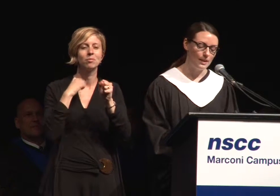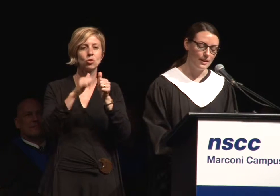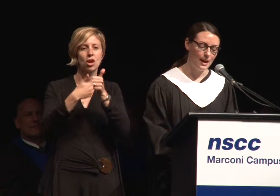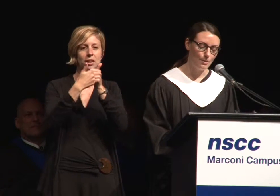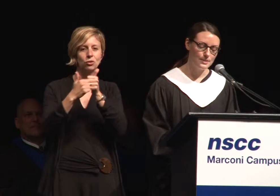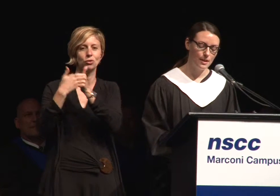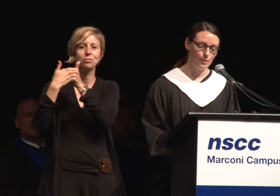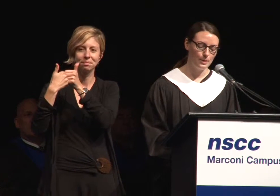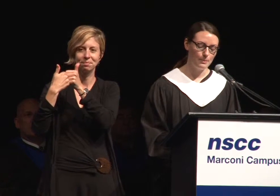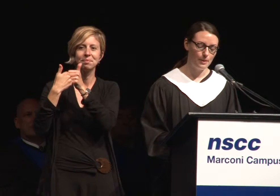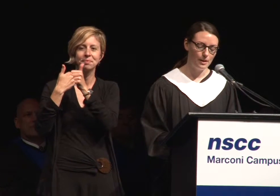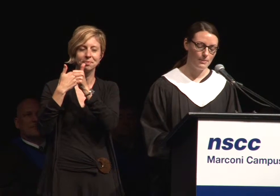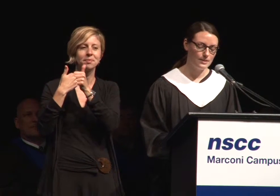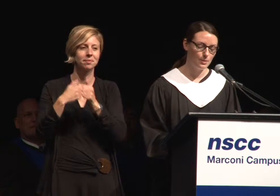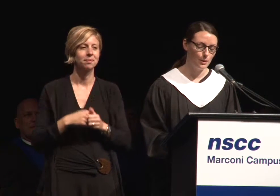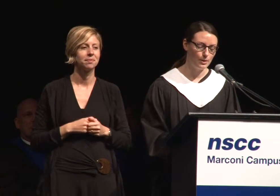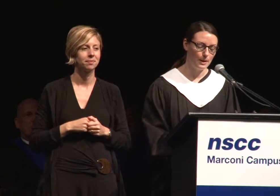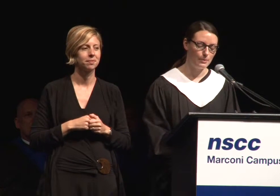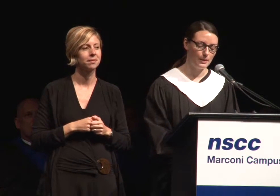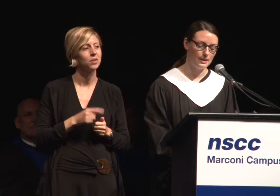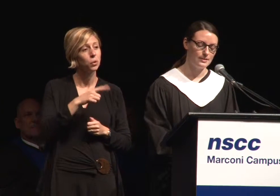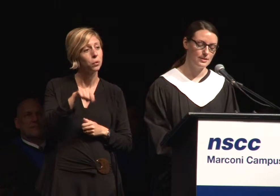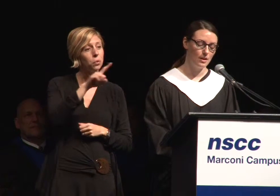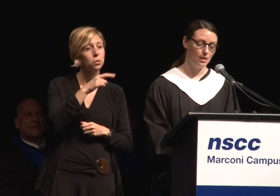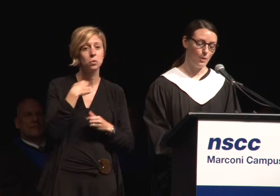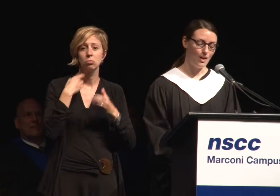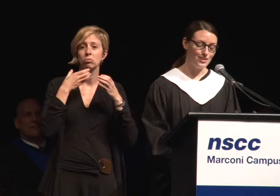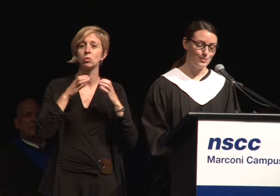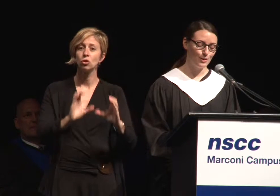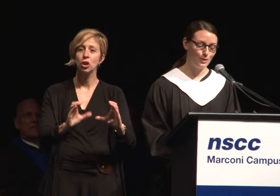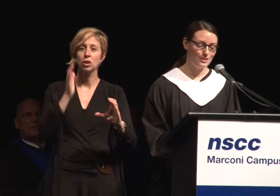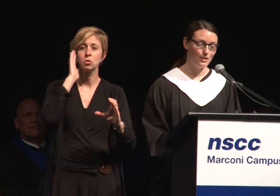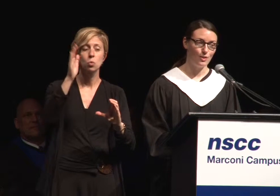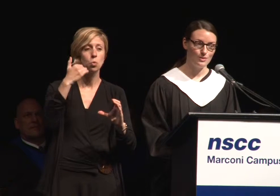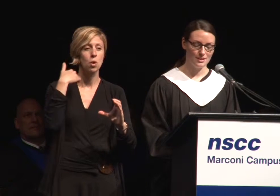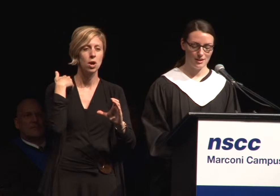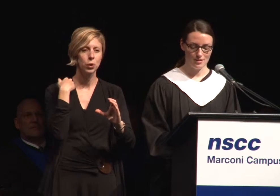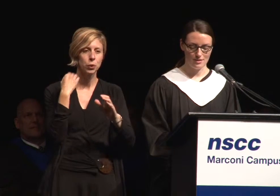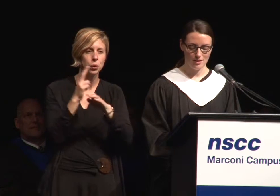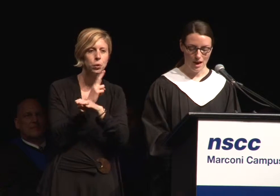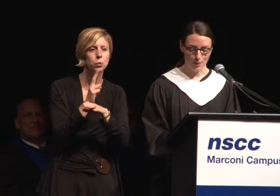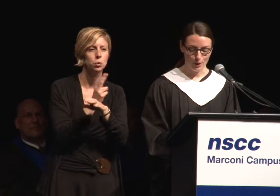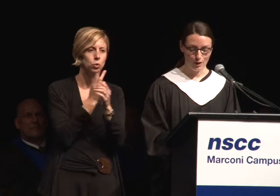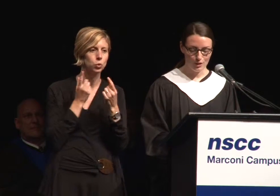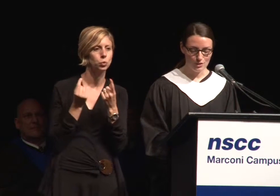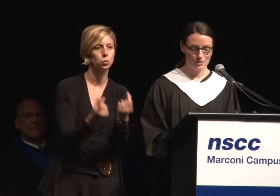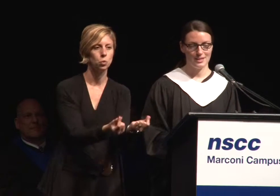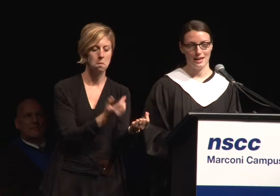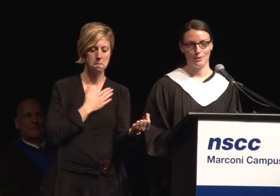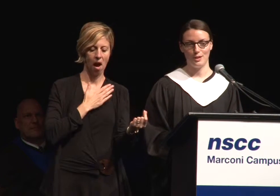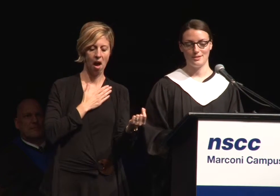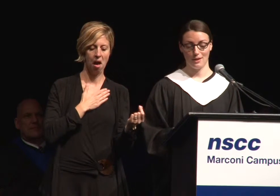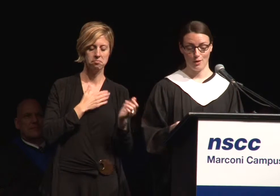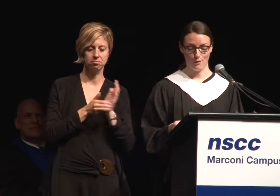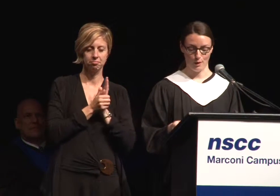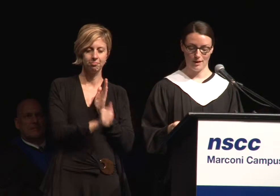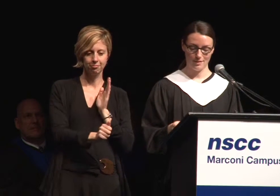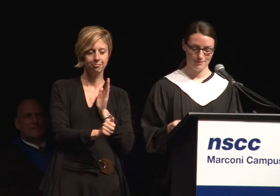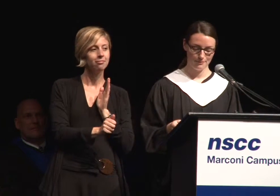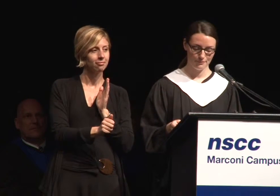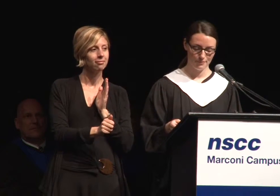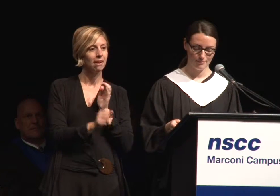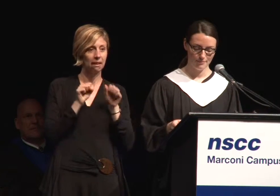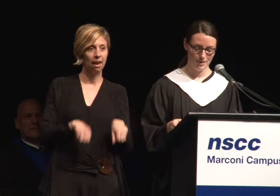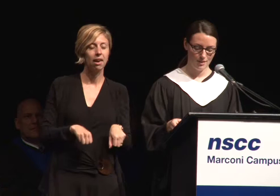in a way that helps other people and makes the world a better place, while also increasing your own skills, I would encourage you to take the risk and go for